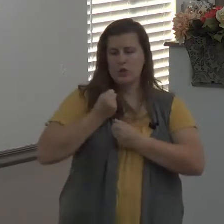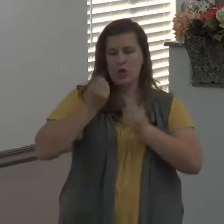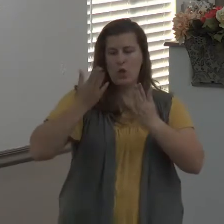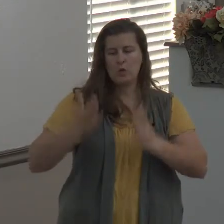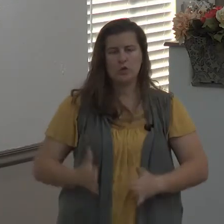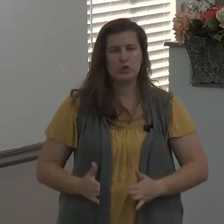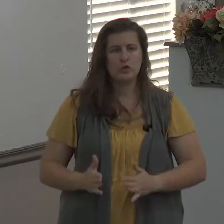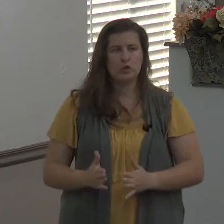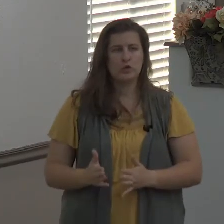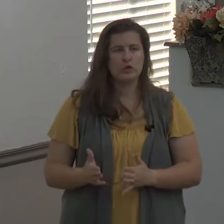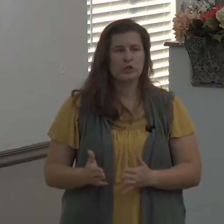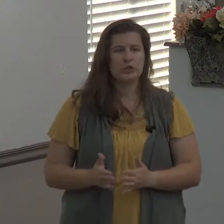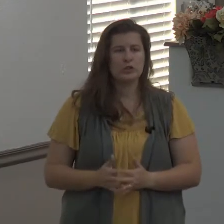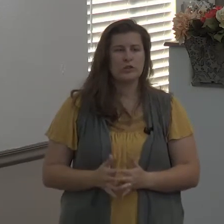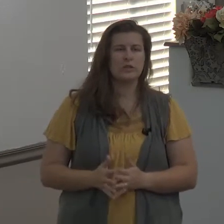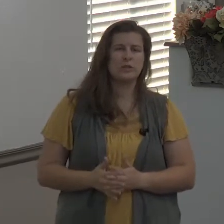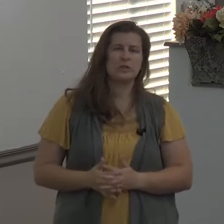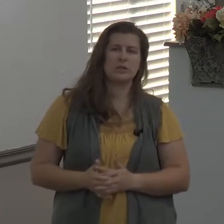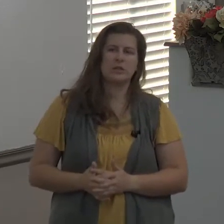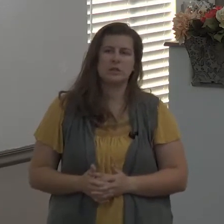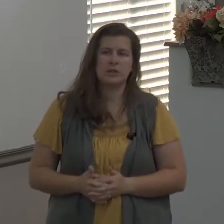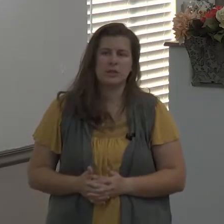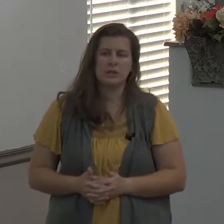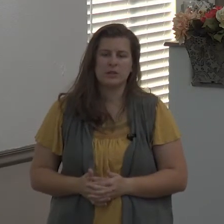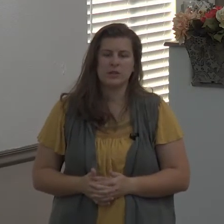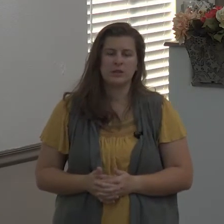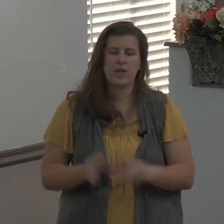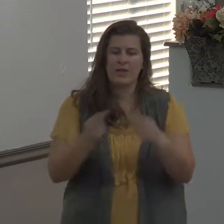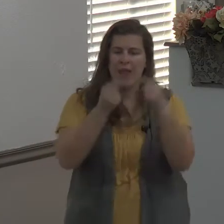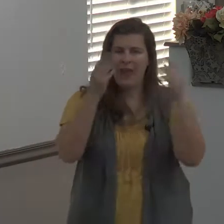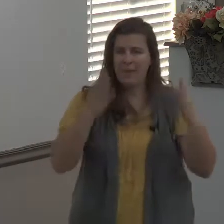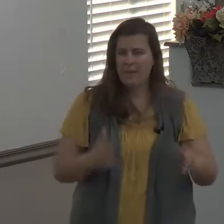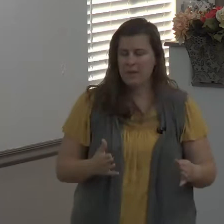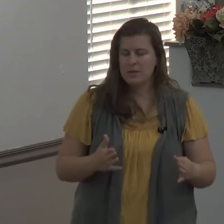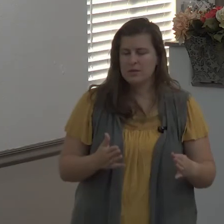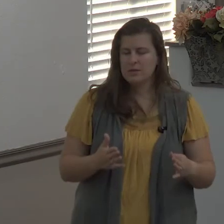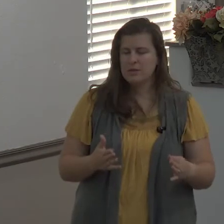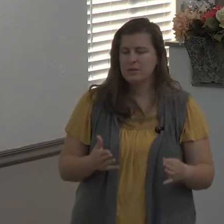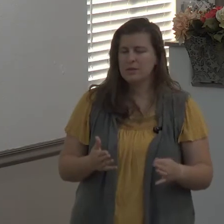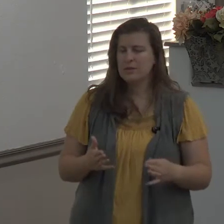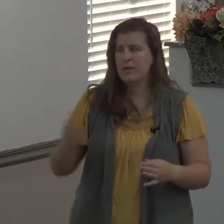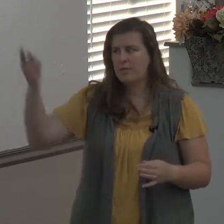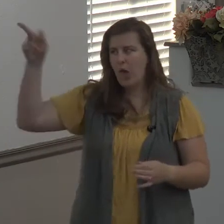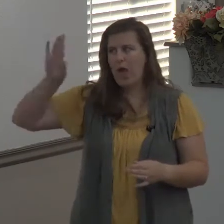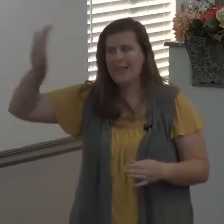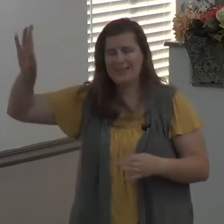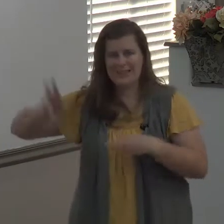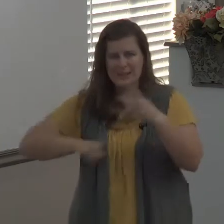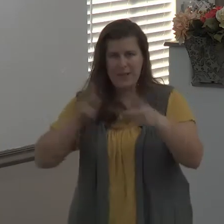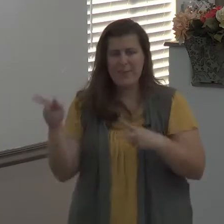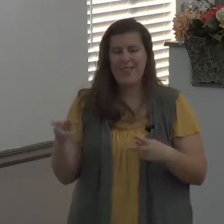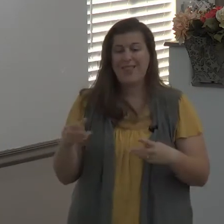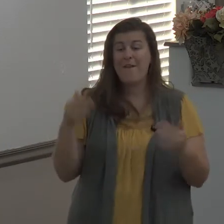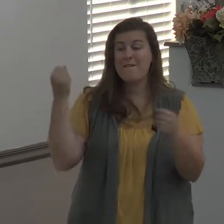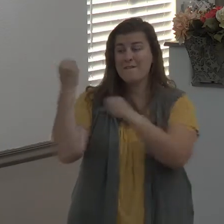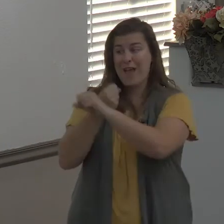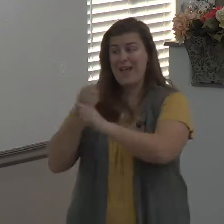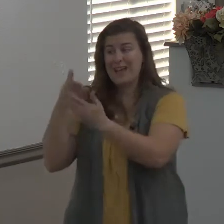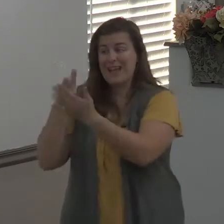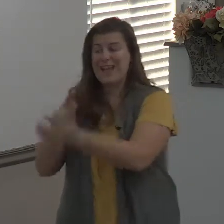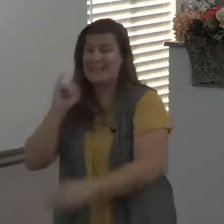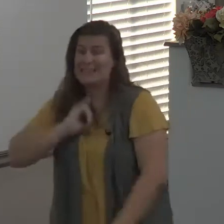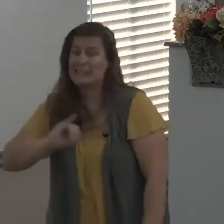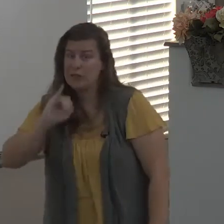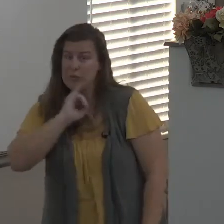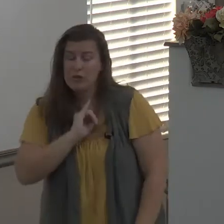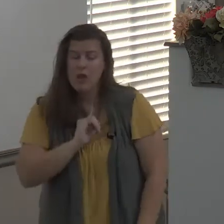was. And God blinded the eyes of those soldiers. The story is even more powerful when you understand what happened. This was the enemy of